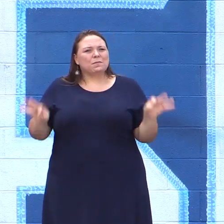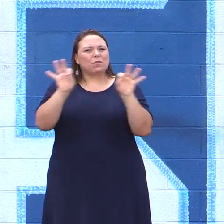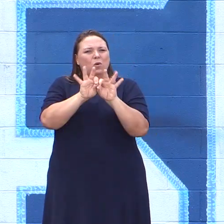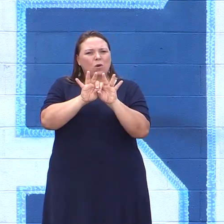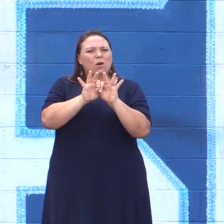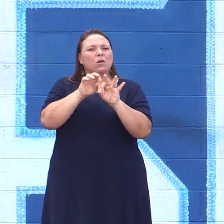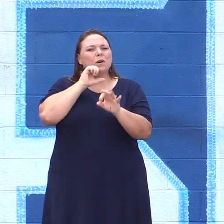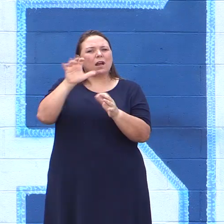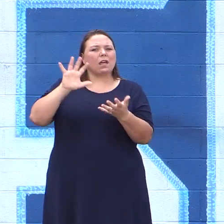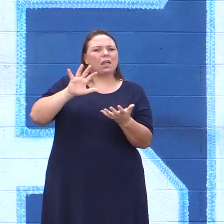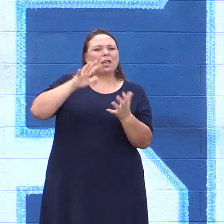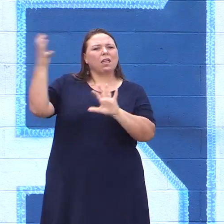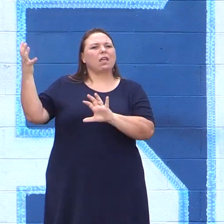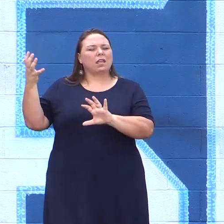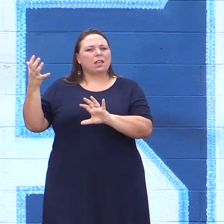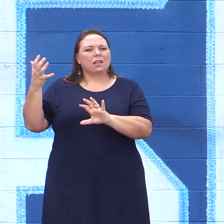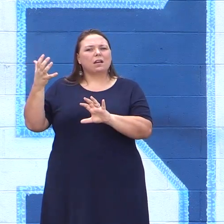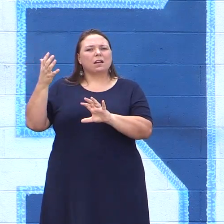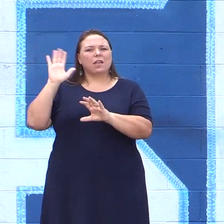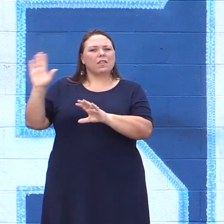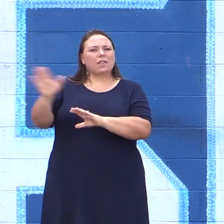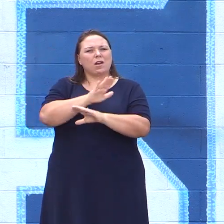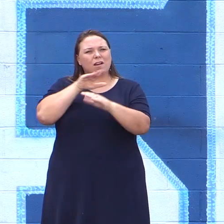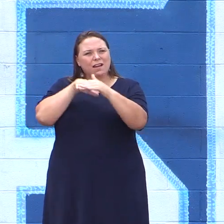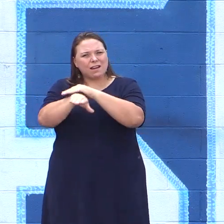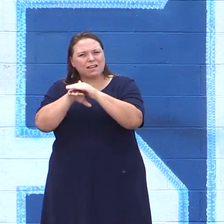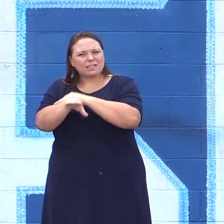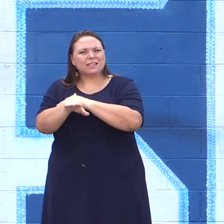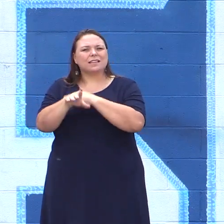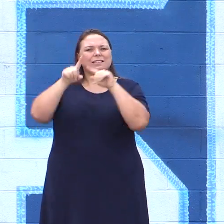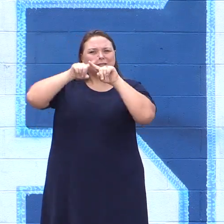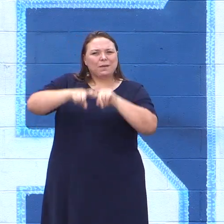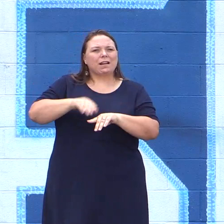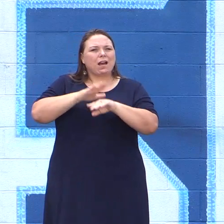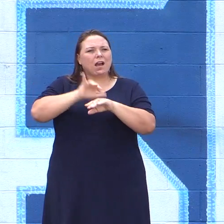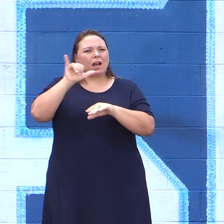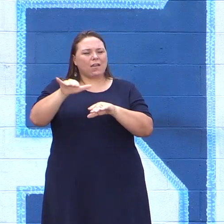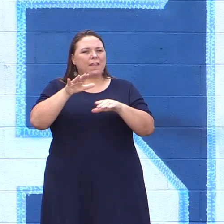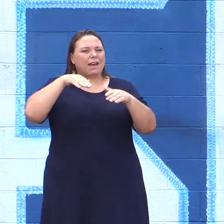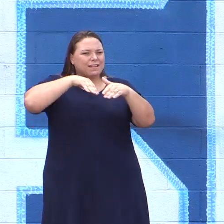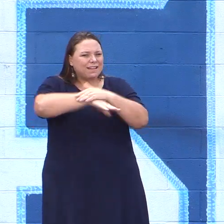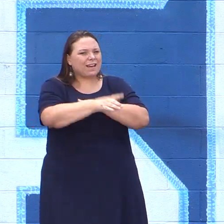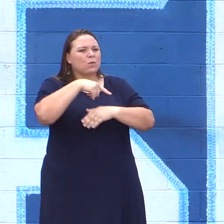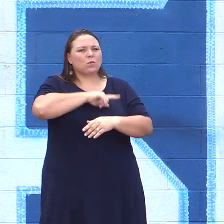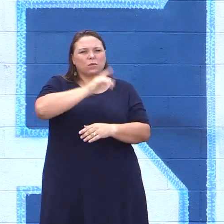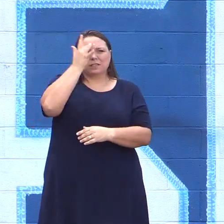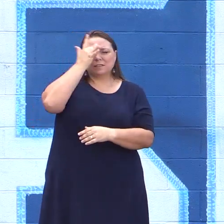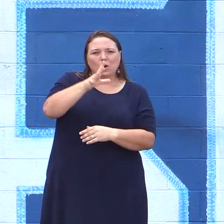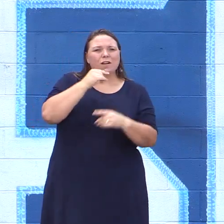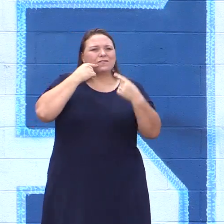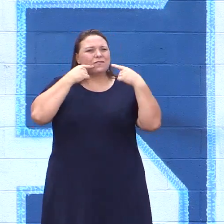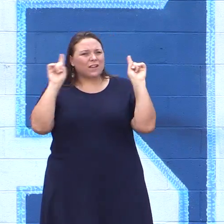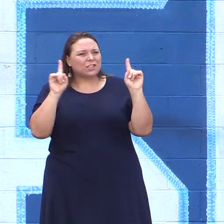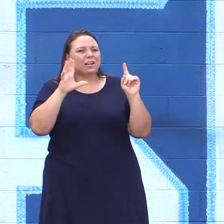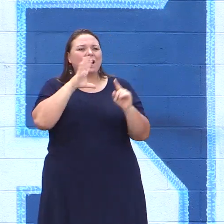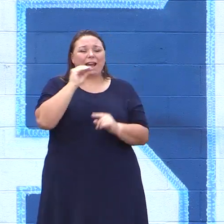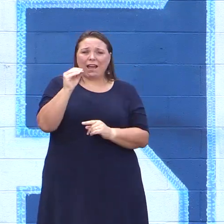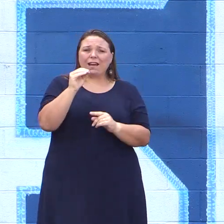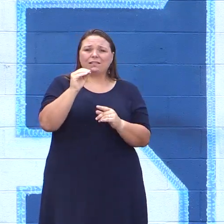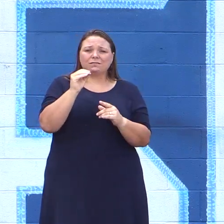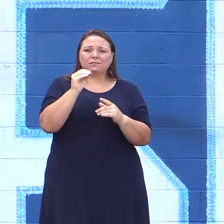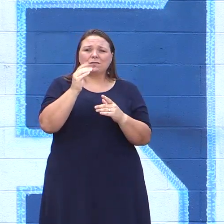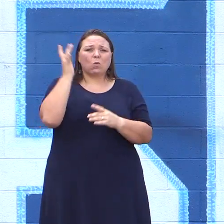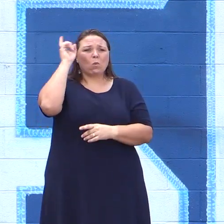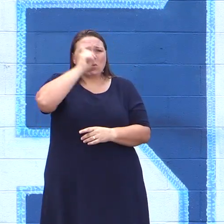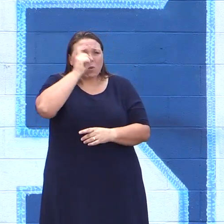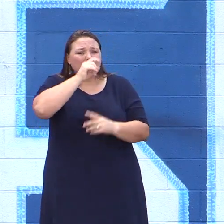that we not limit student access to those courses based upon the phase-in. And so we want to be very smart and efficient and equitable in our